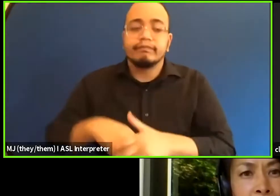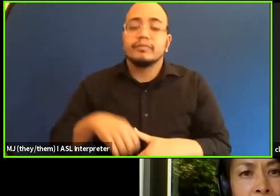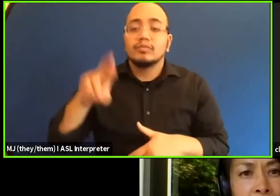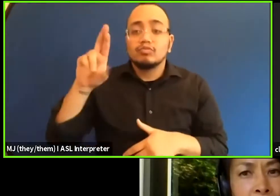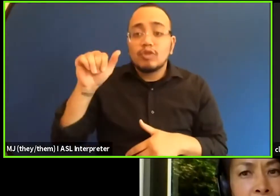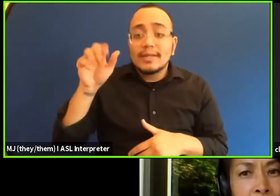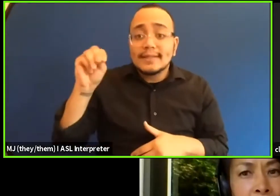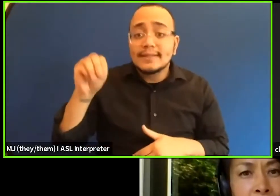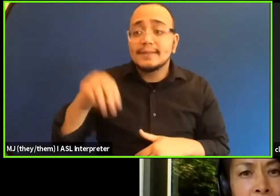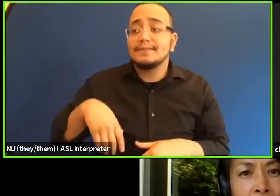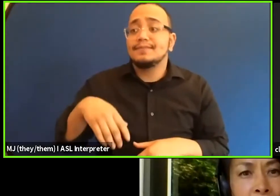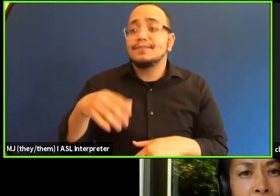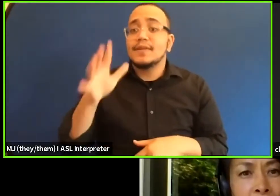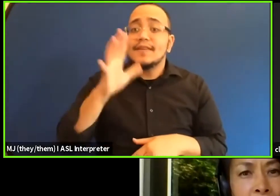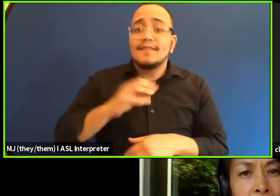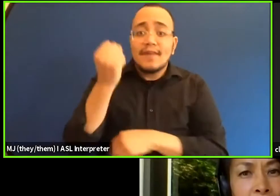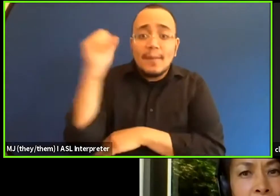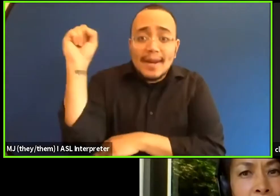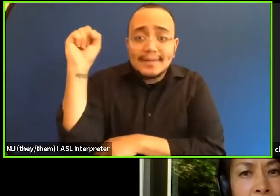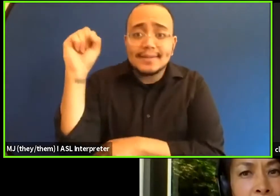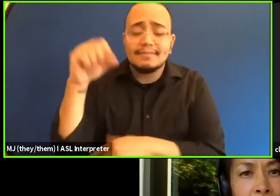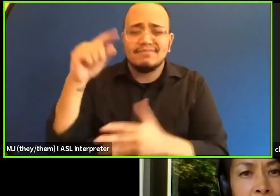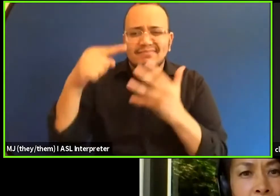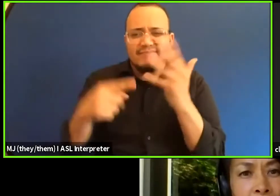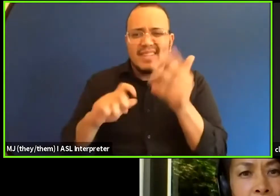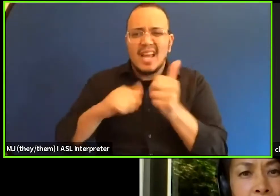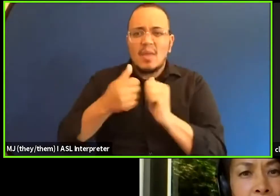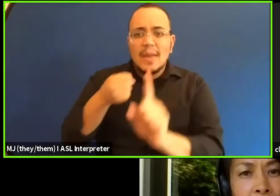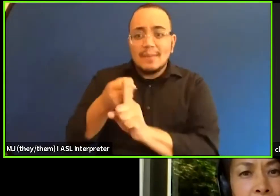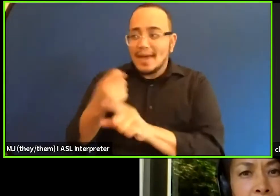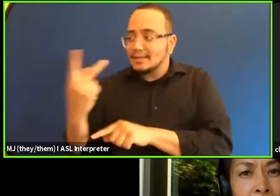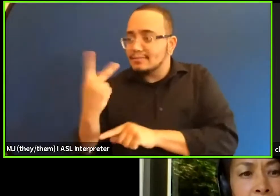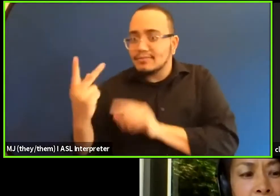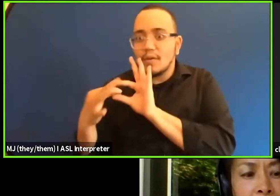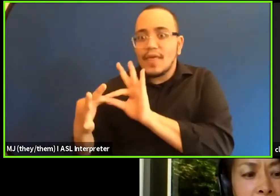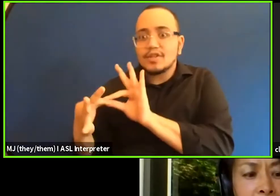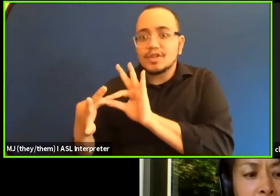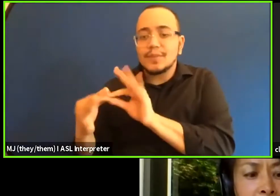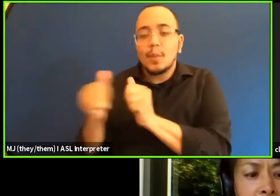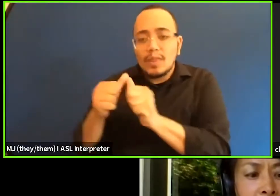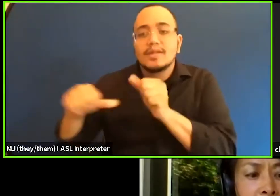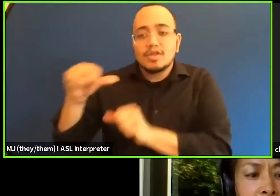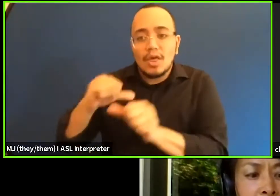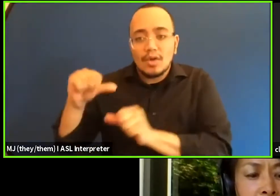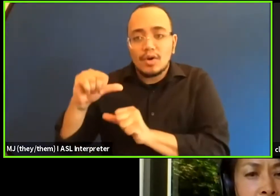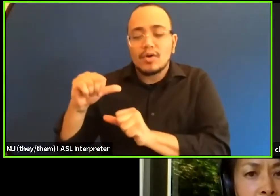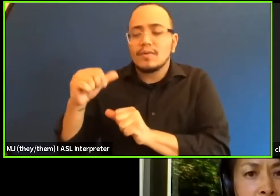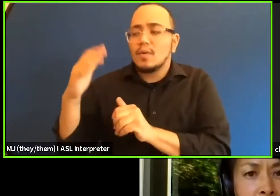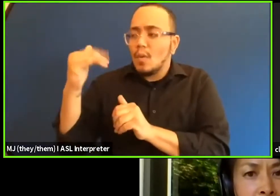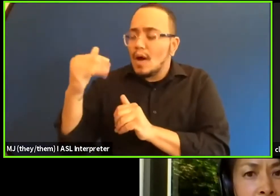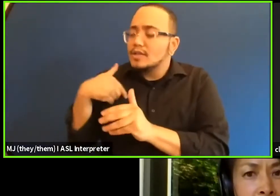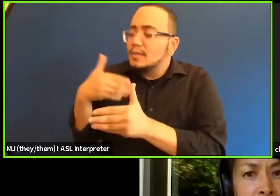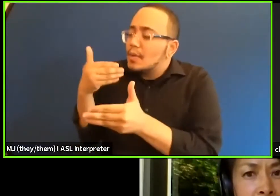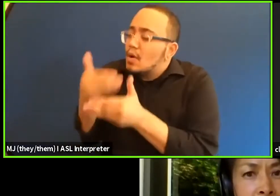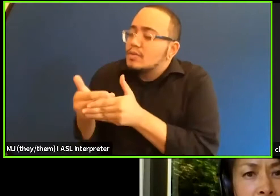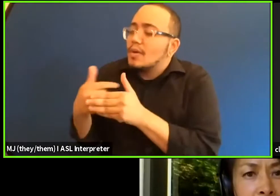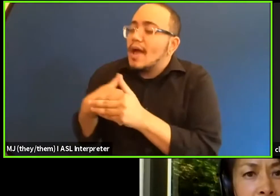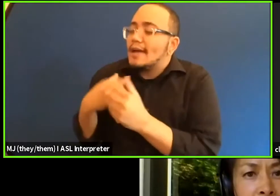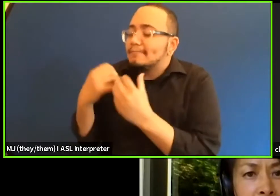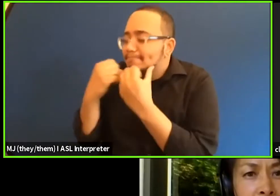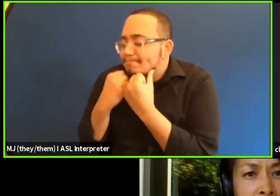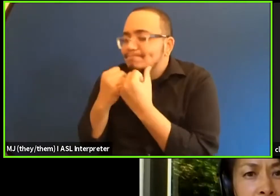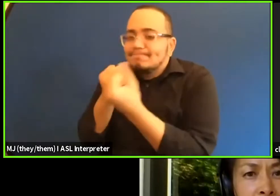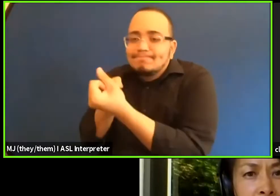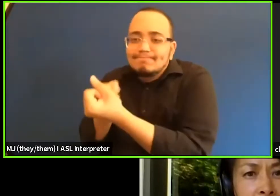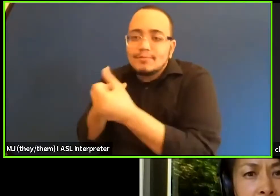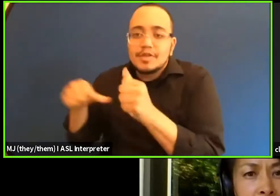feminism, all those different things affect our relationship with each other to be more intimate and loving with one another. So it was